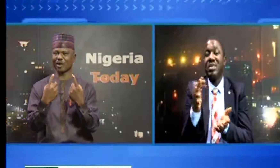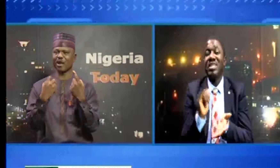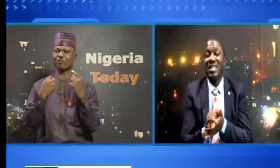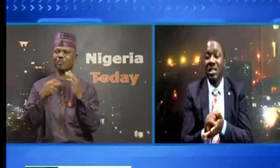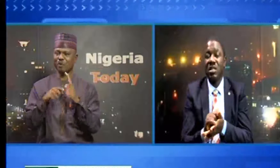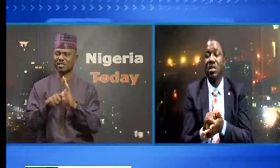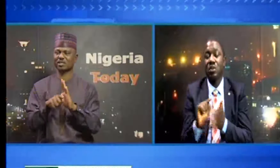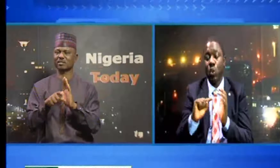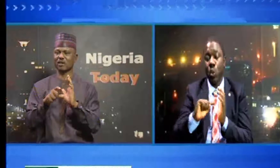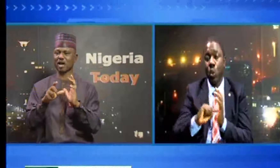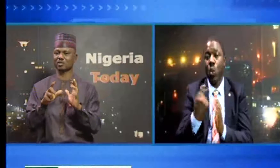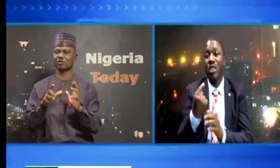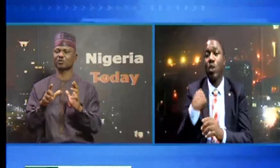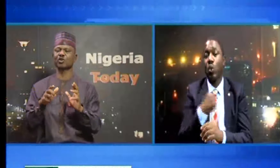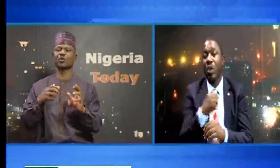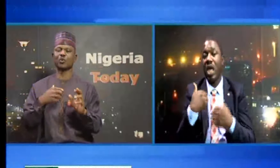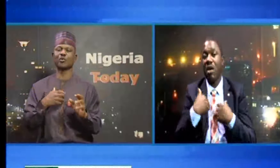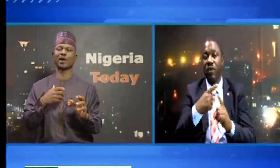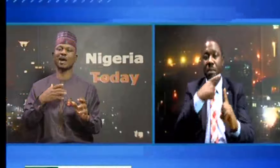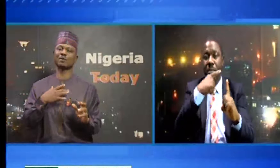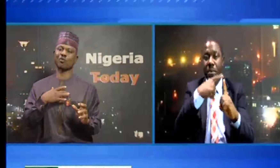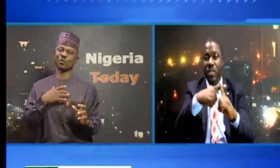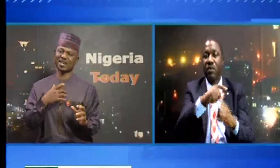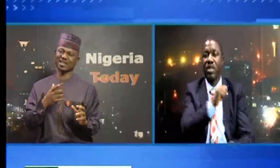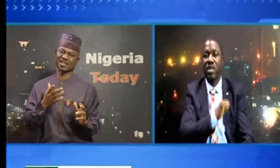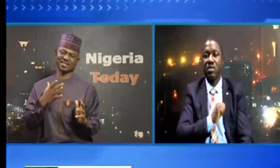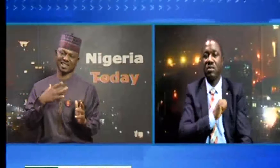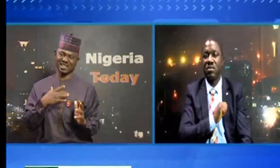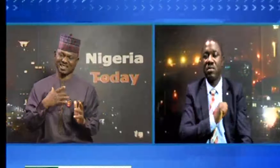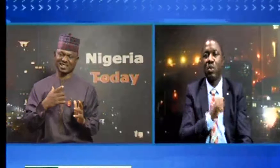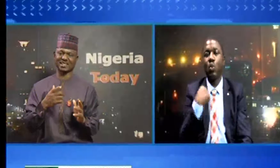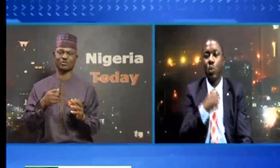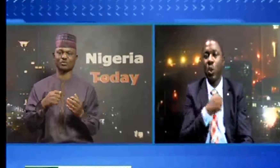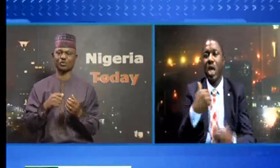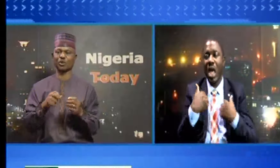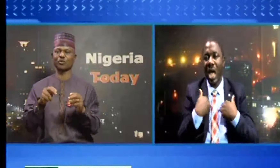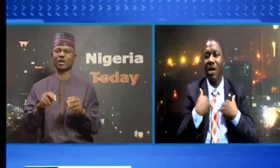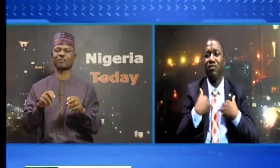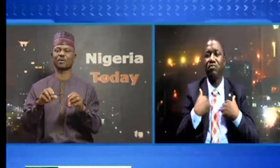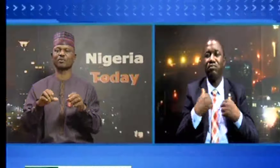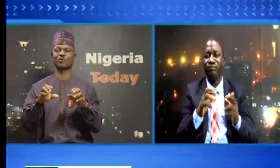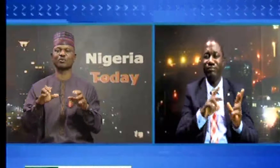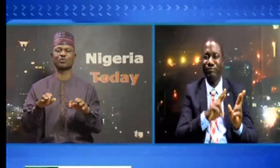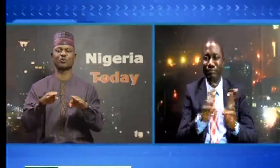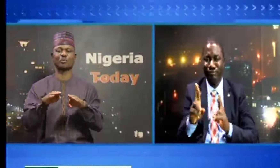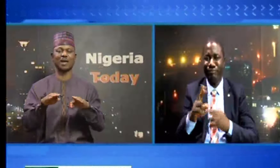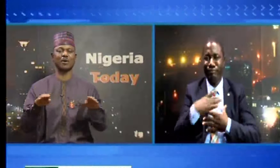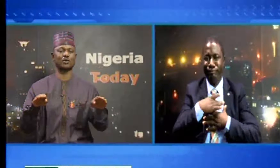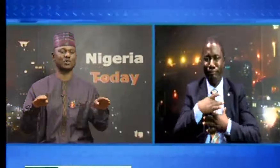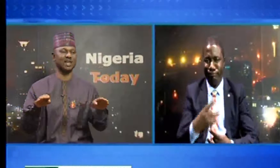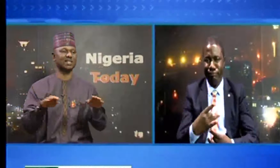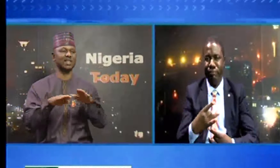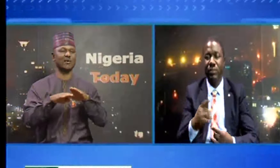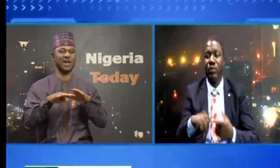once we have positive attitude, we will have the willingness, the interest to do what we can be able to do to make